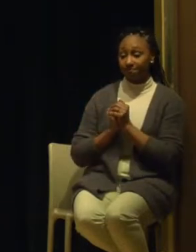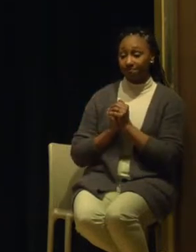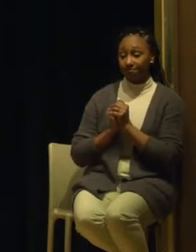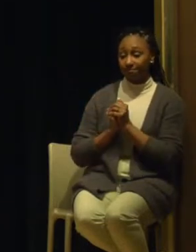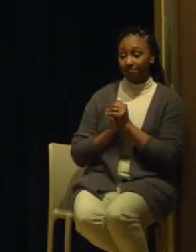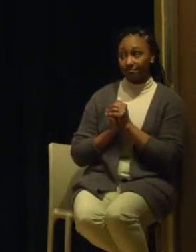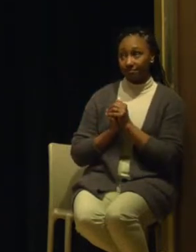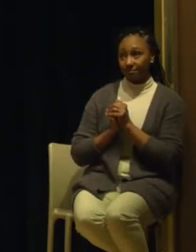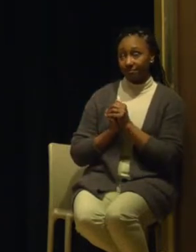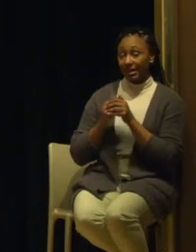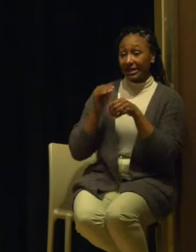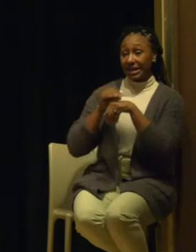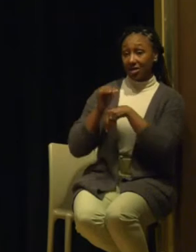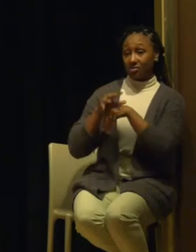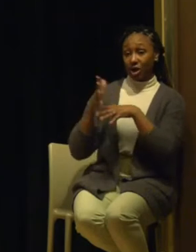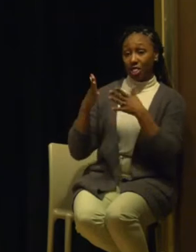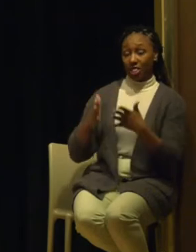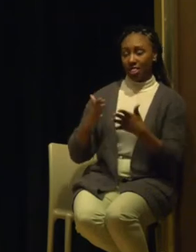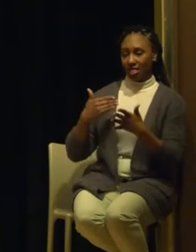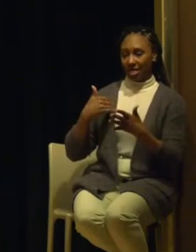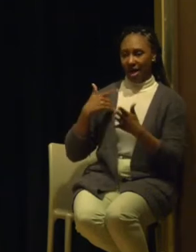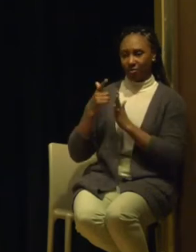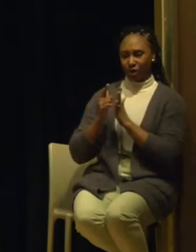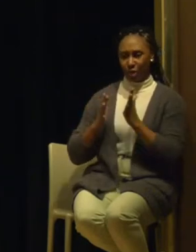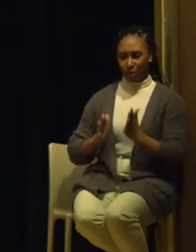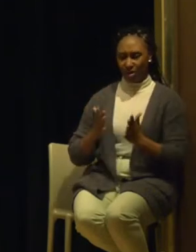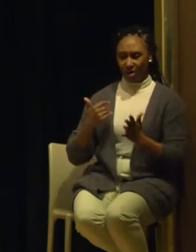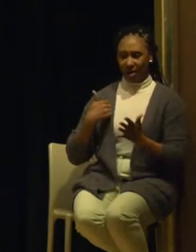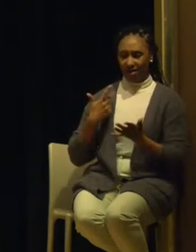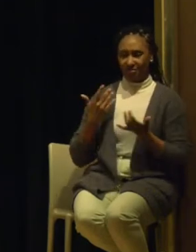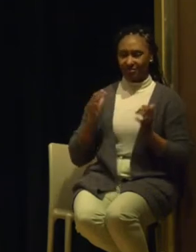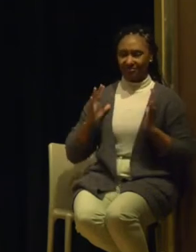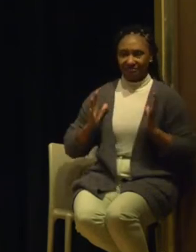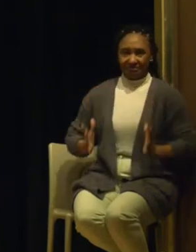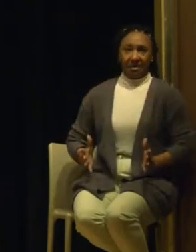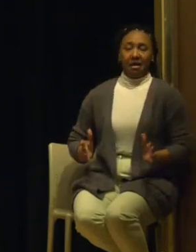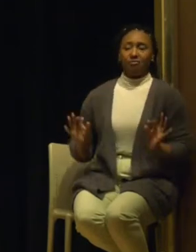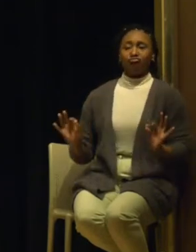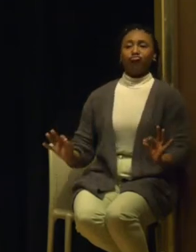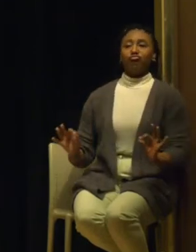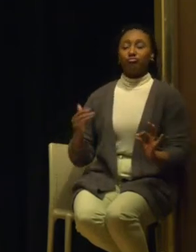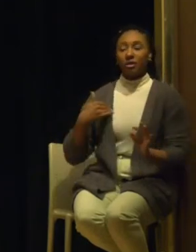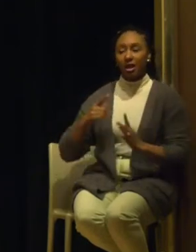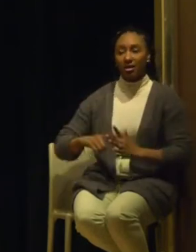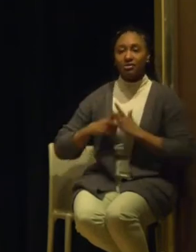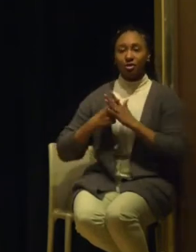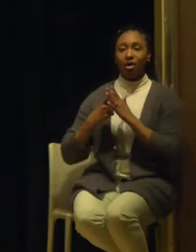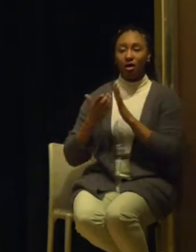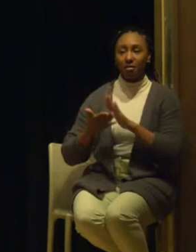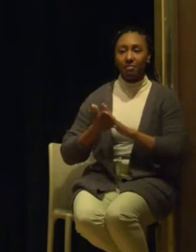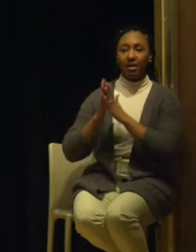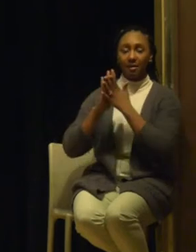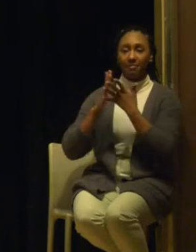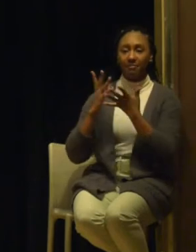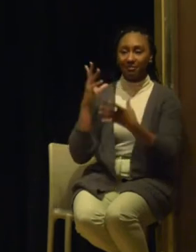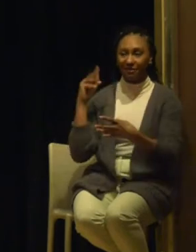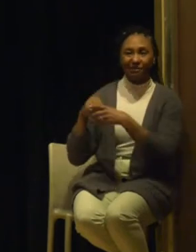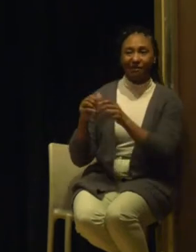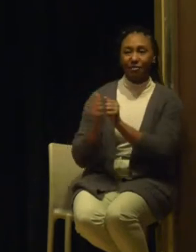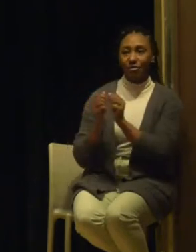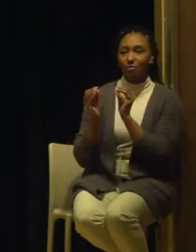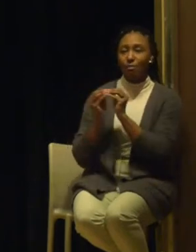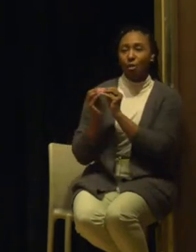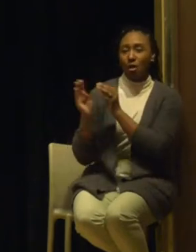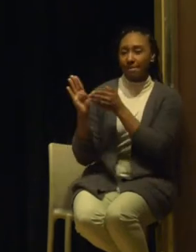lawyer. Mm-hmm. So I didn't think of going anywhere else. But then I started doing more business things as the years went by. So anyway,